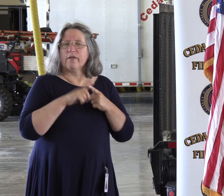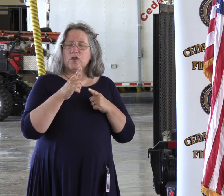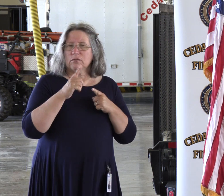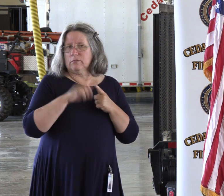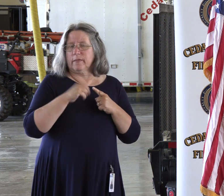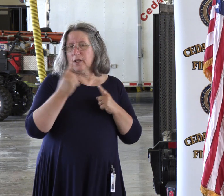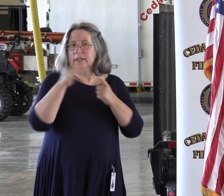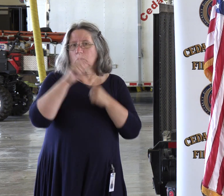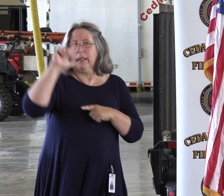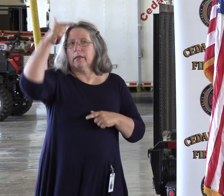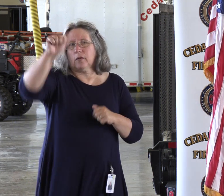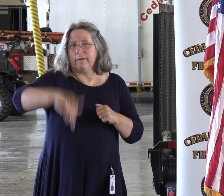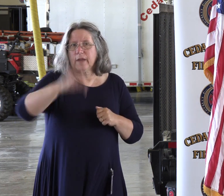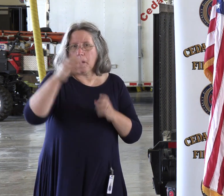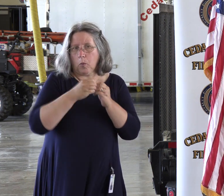permanent location.